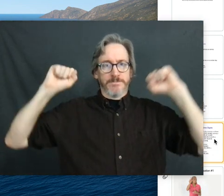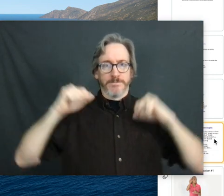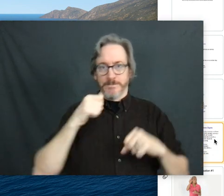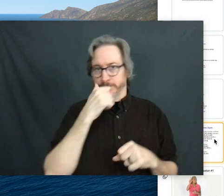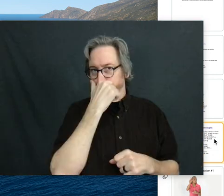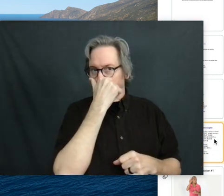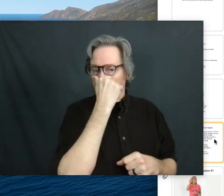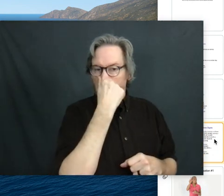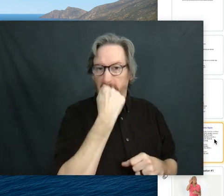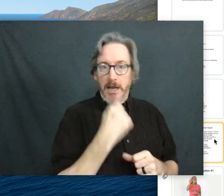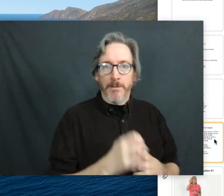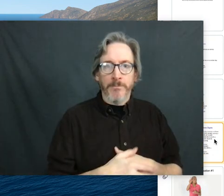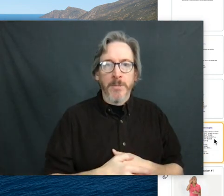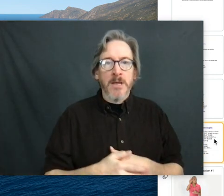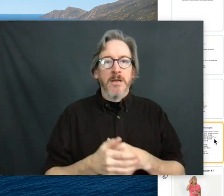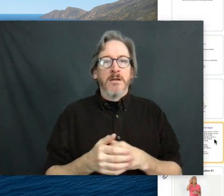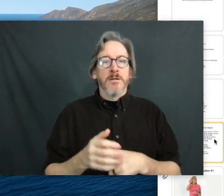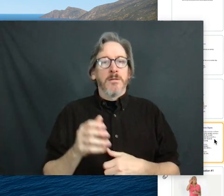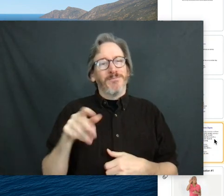Exercise.